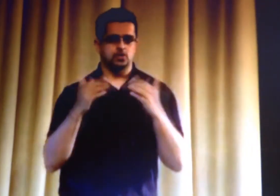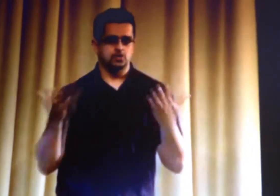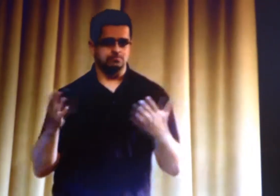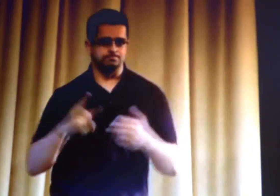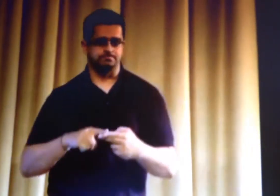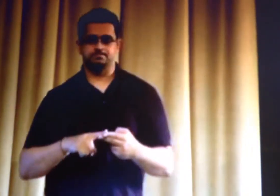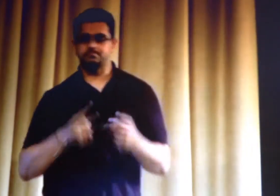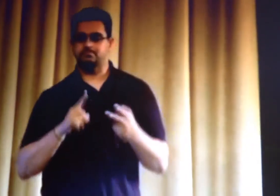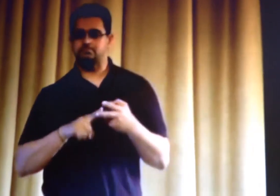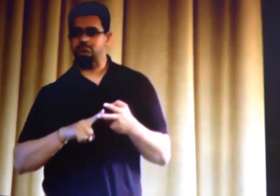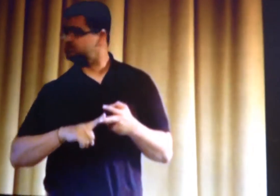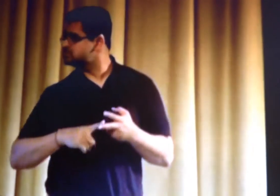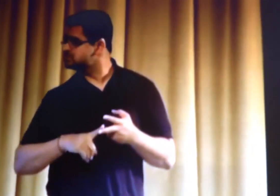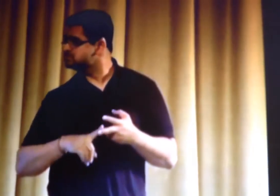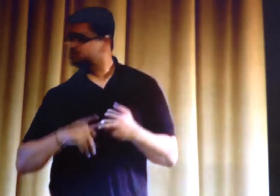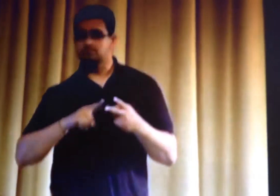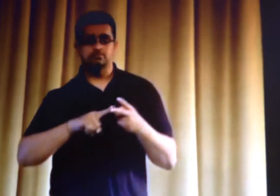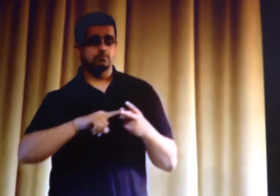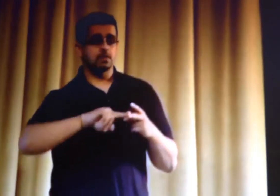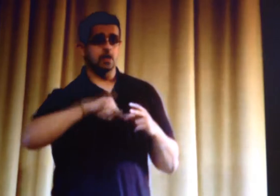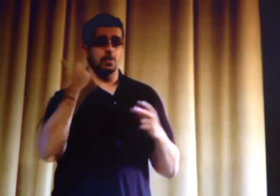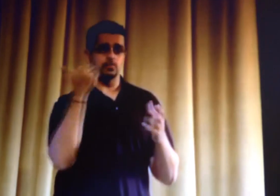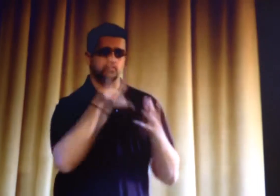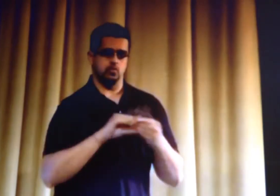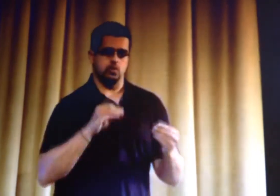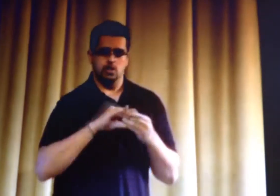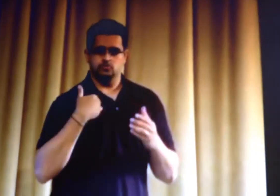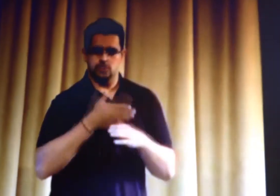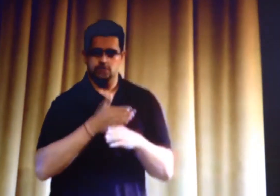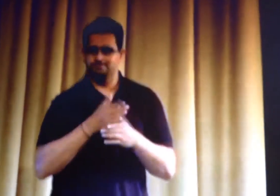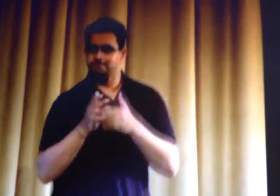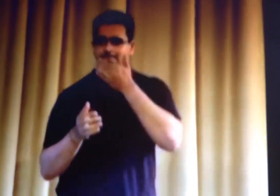that would be a challenge to do peer-to-peer with those different cultural views.